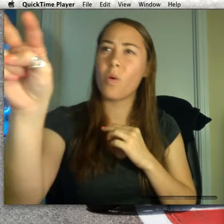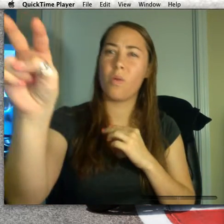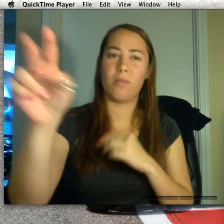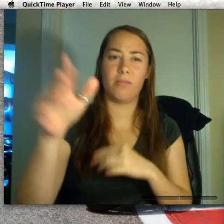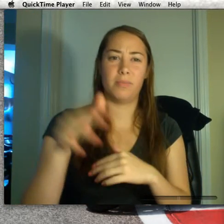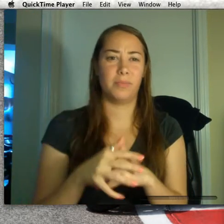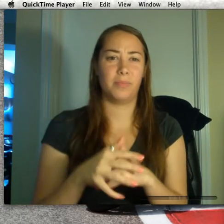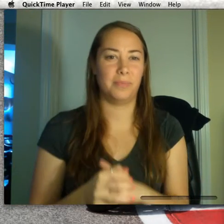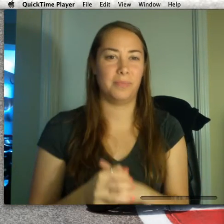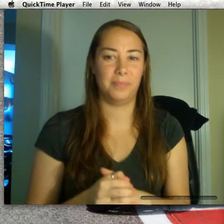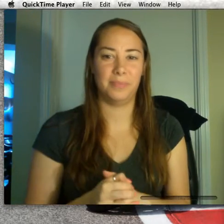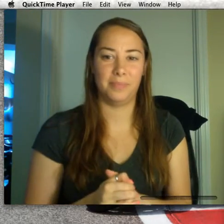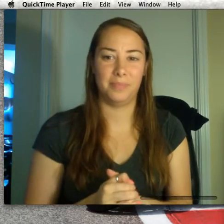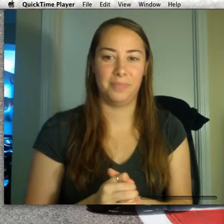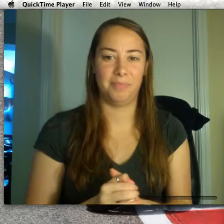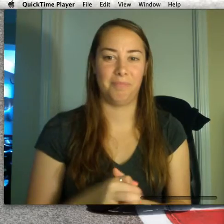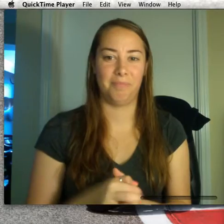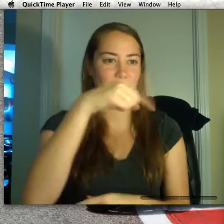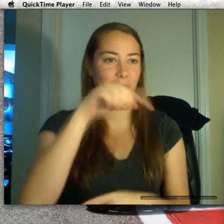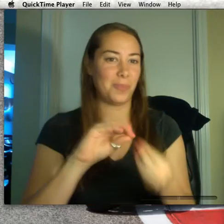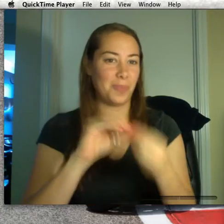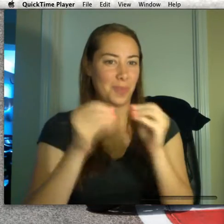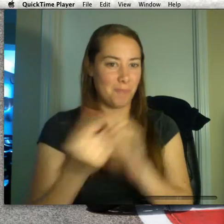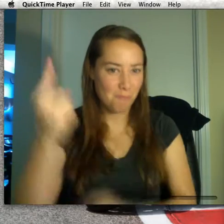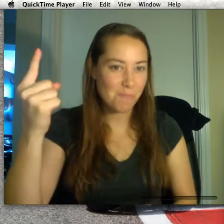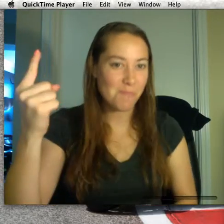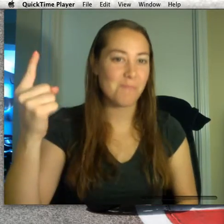Burn number one.